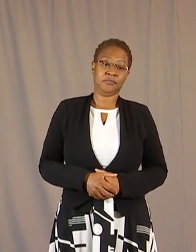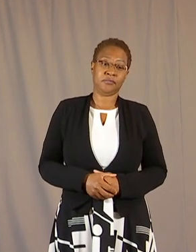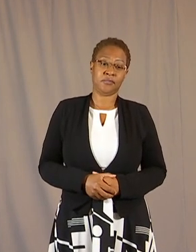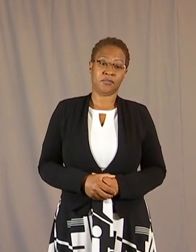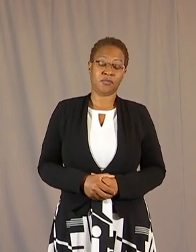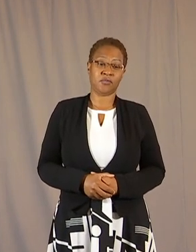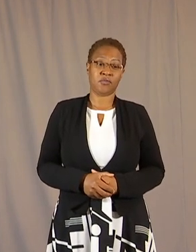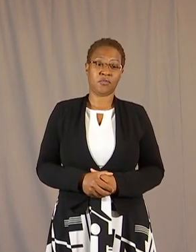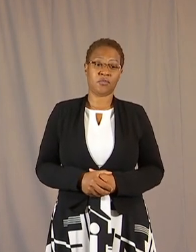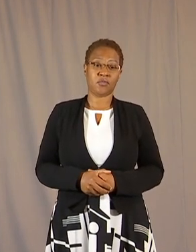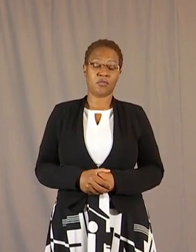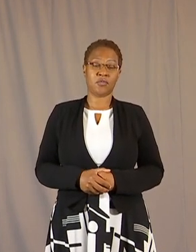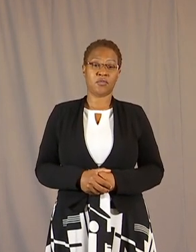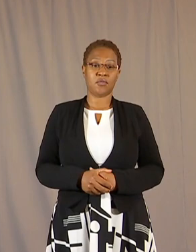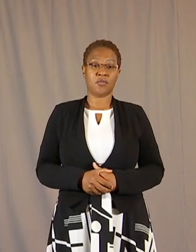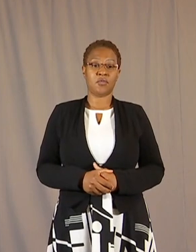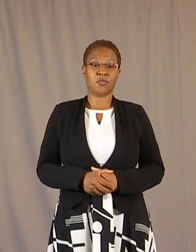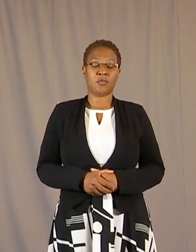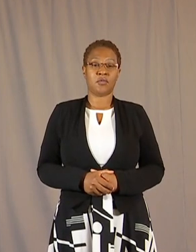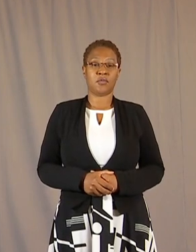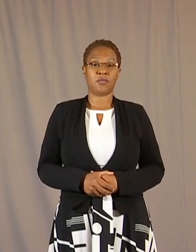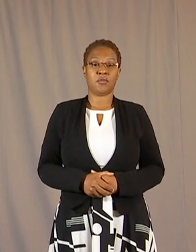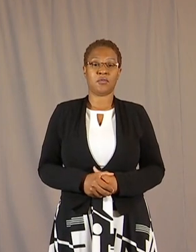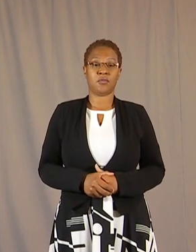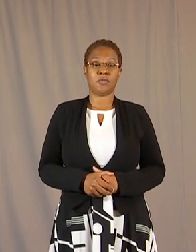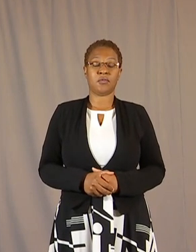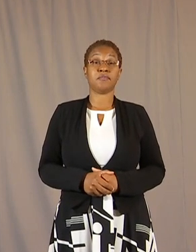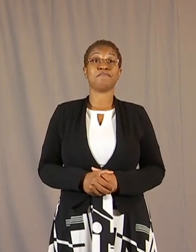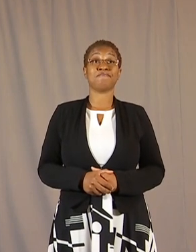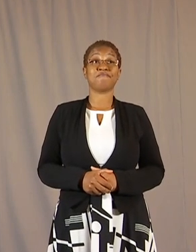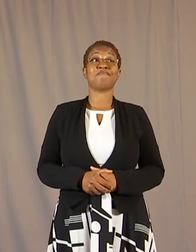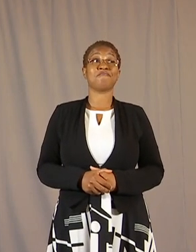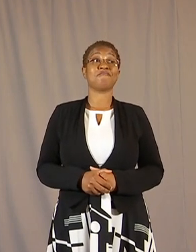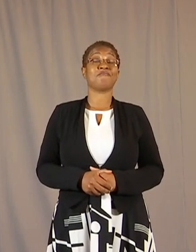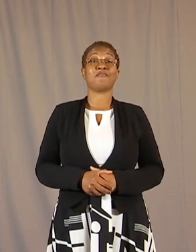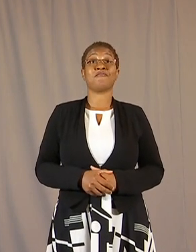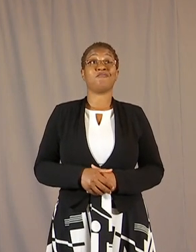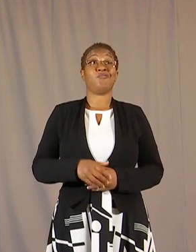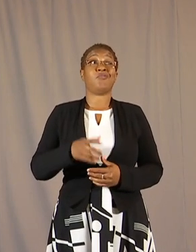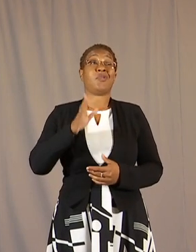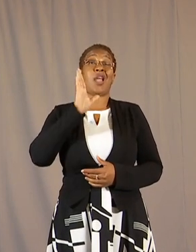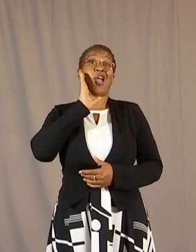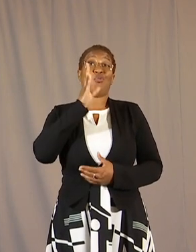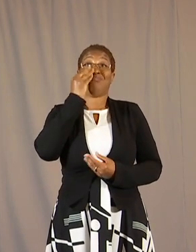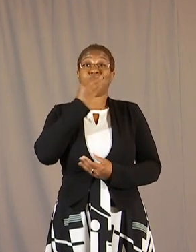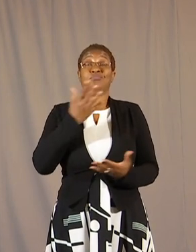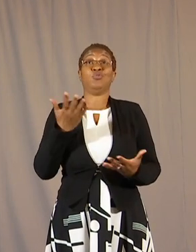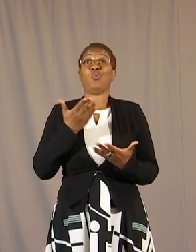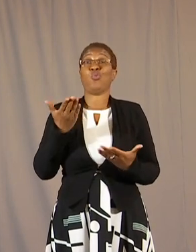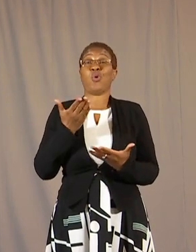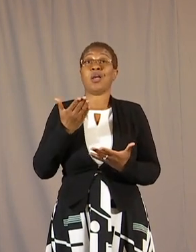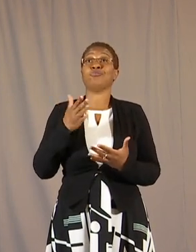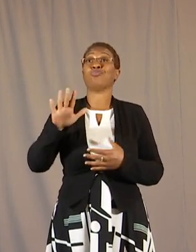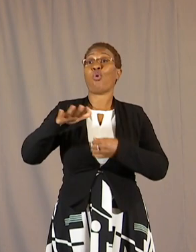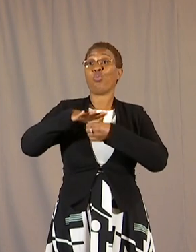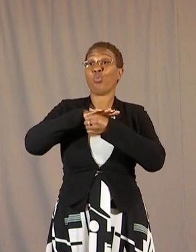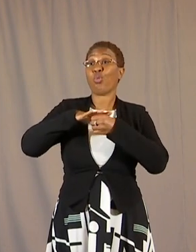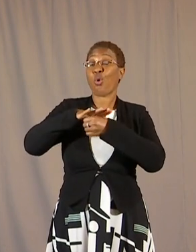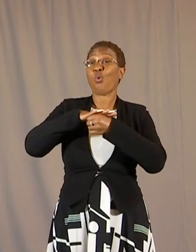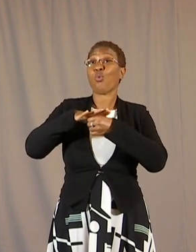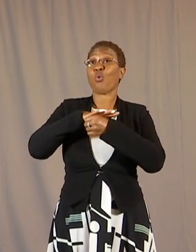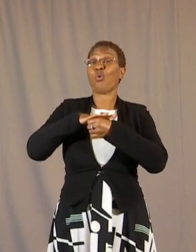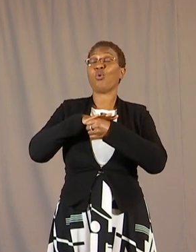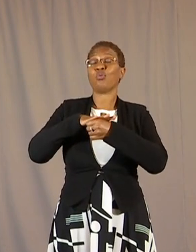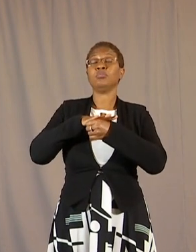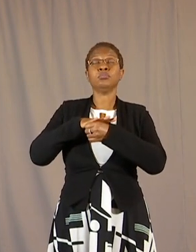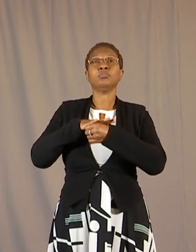first and foremost, that you organize at the local level. You have a lot of power. Your